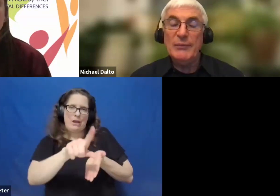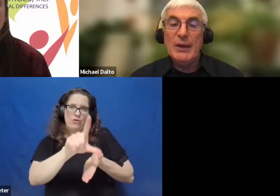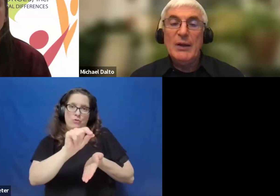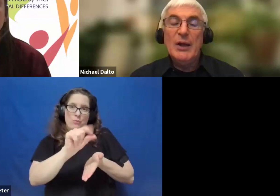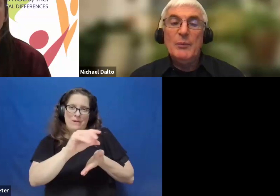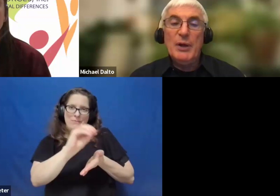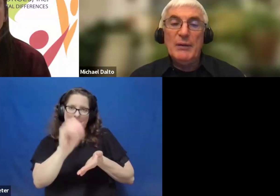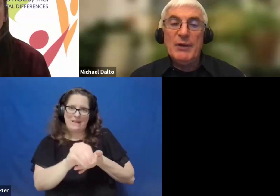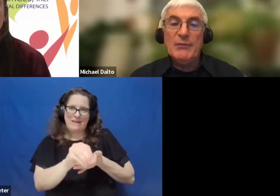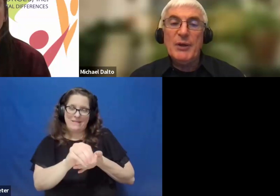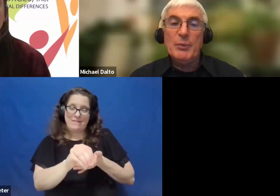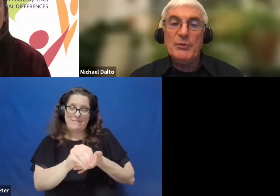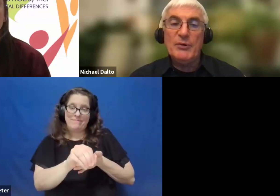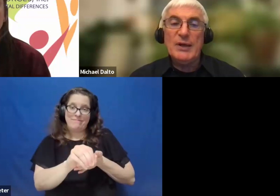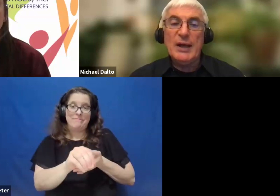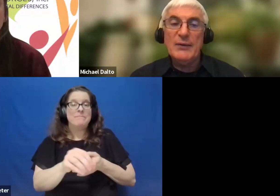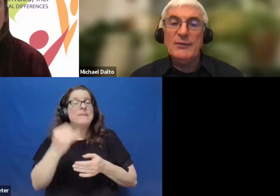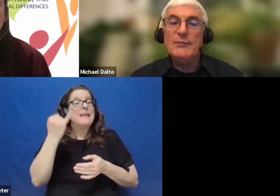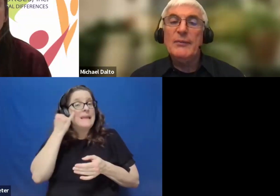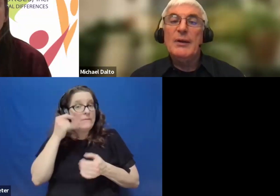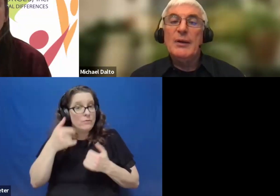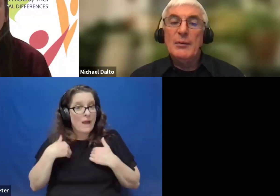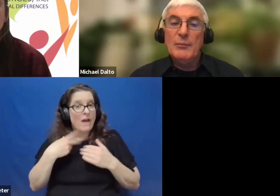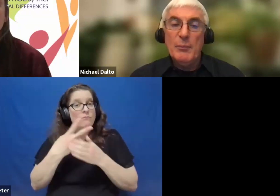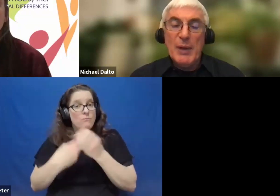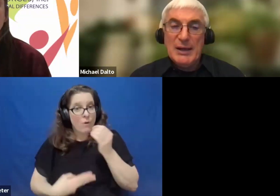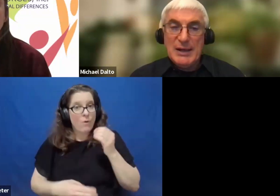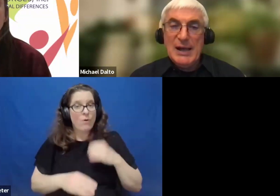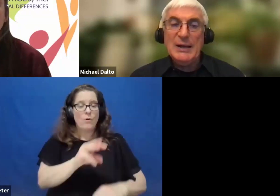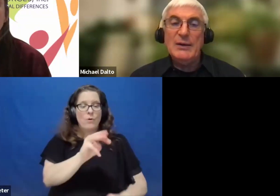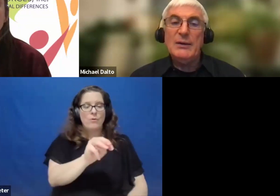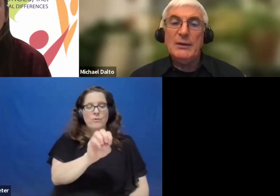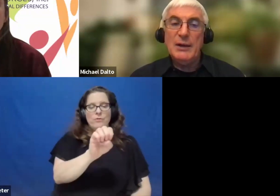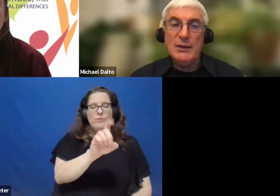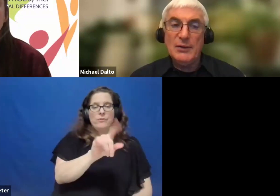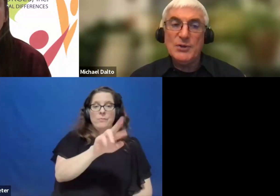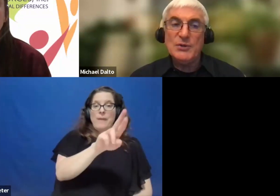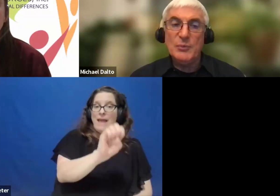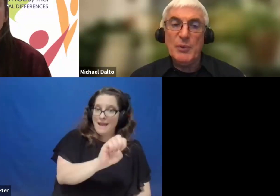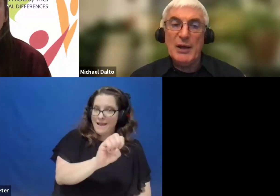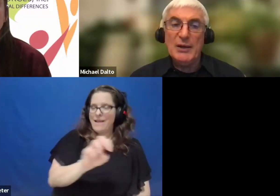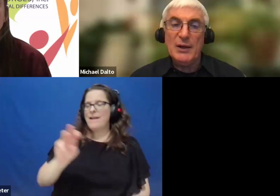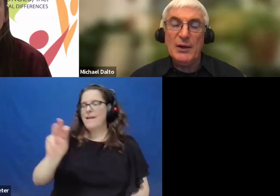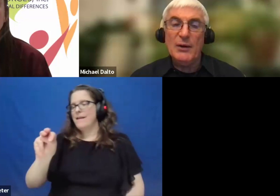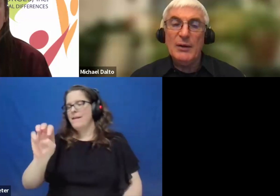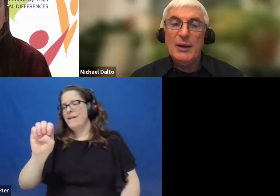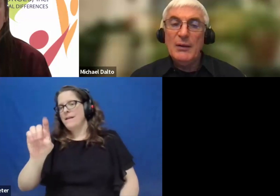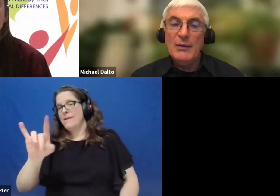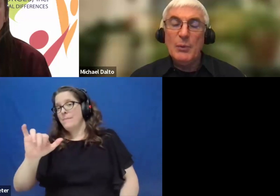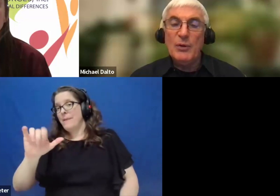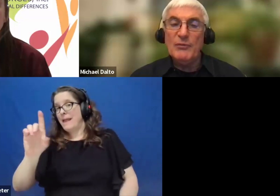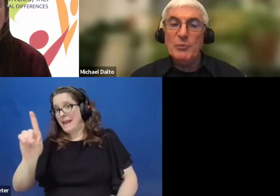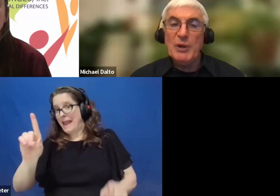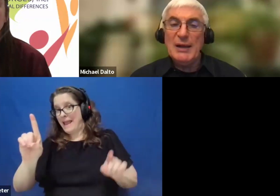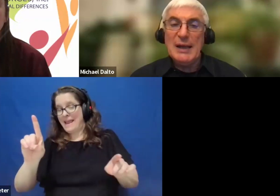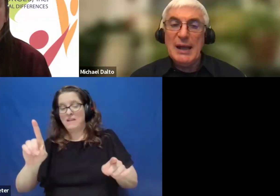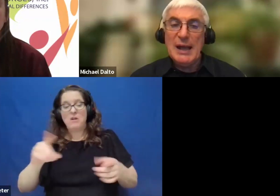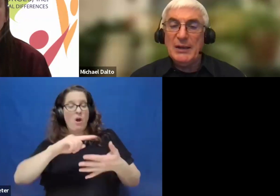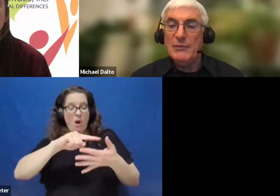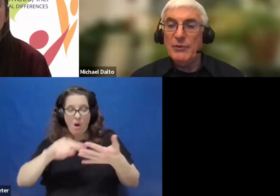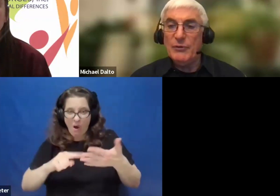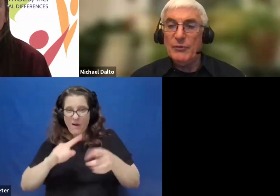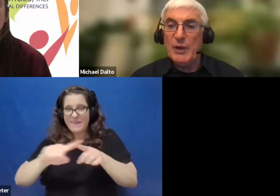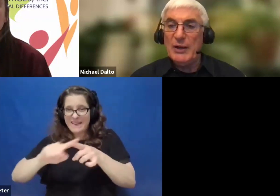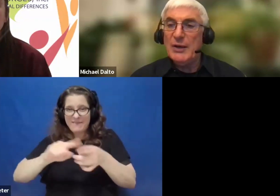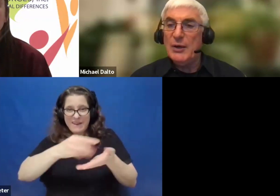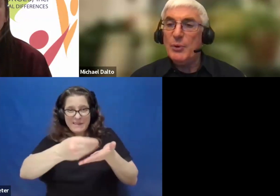20%. But if that person gets Medicaid in addition to Medicare, they won't have to pay any